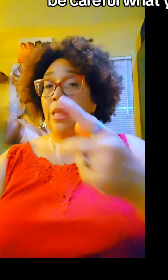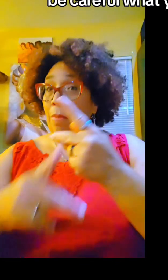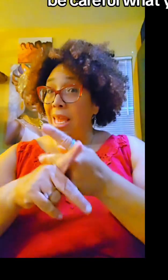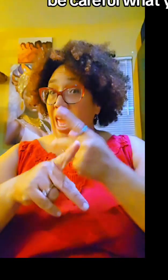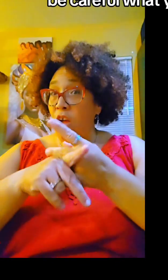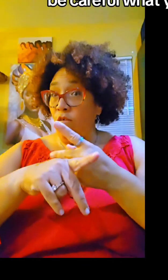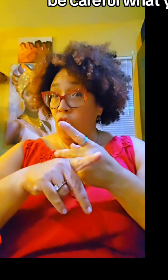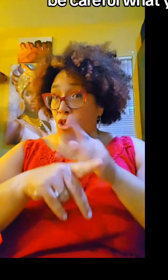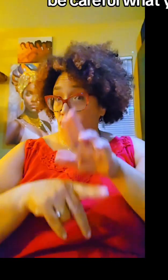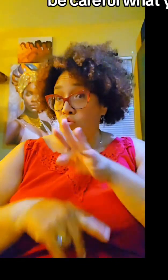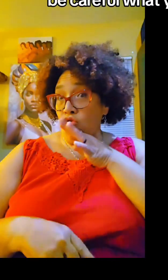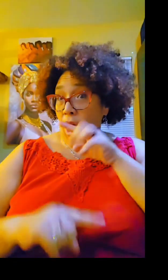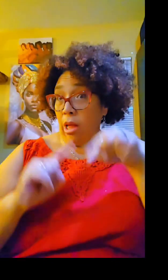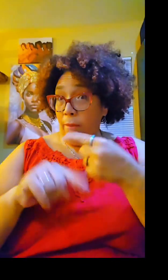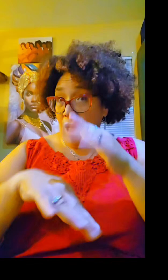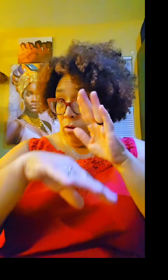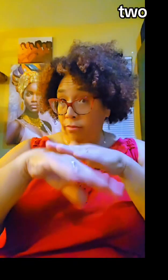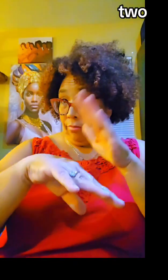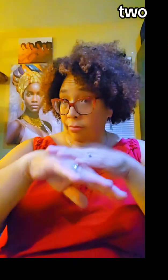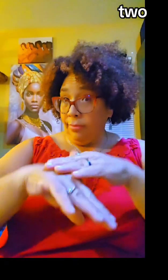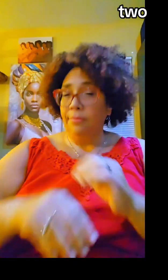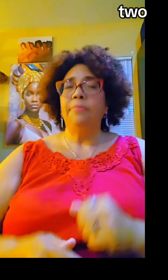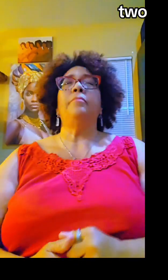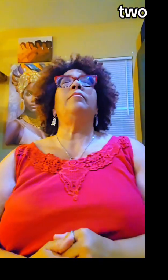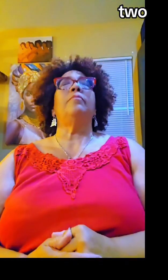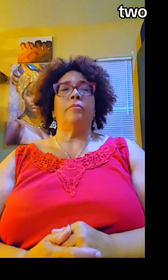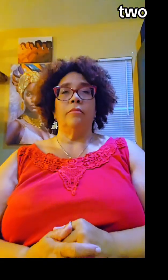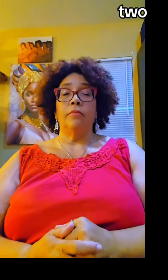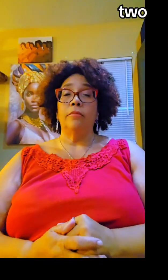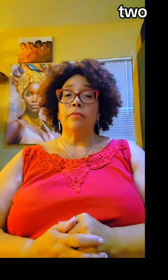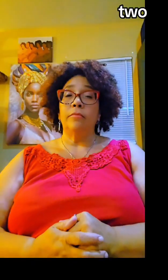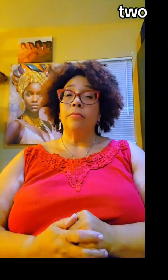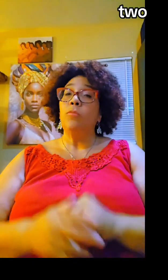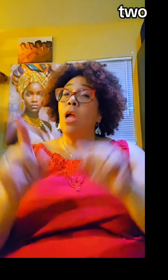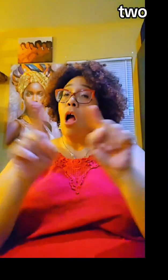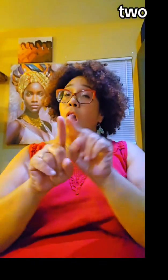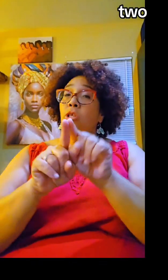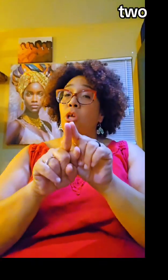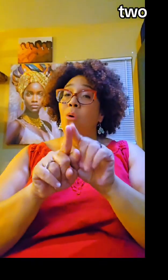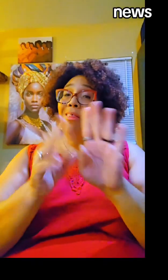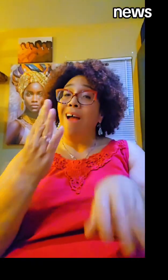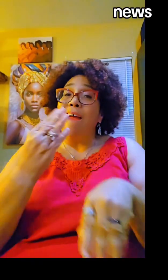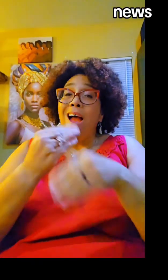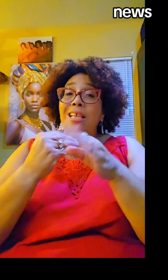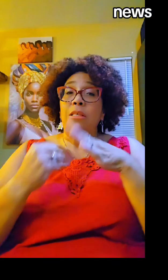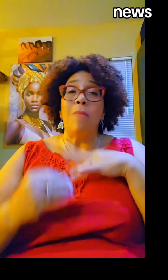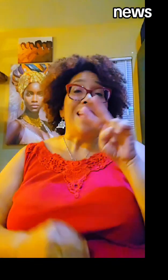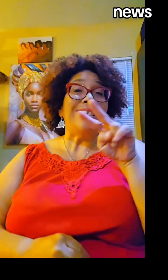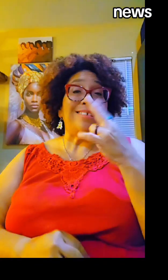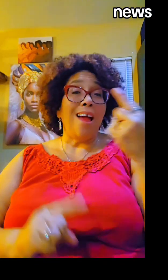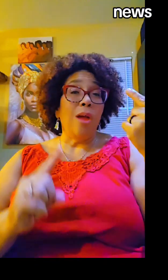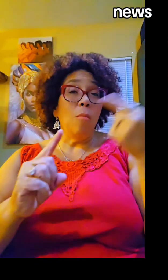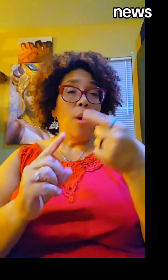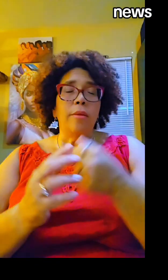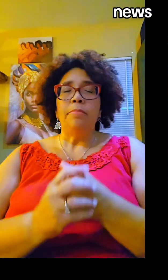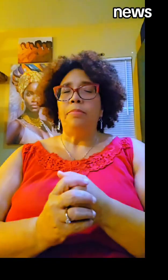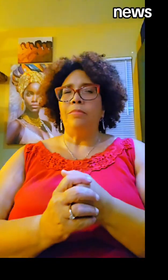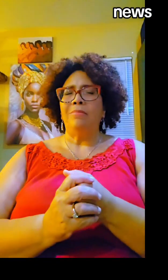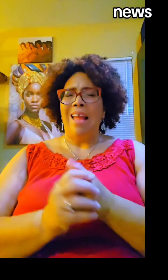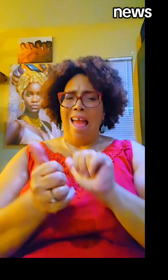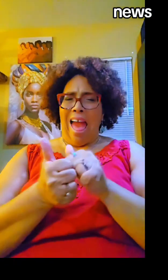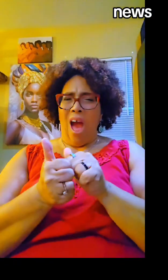Be careful what you say. Now, that also goes a little into point 2, how people are reacting to